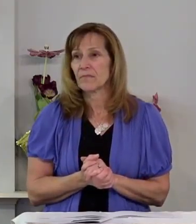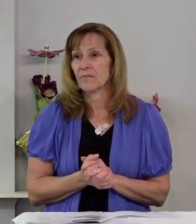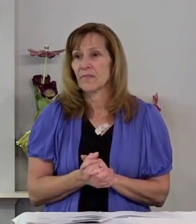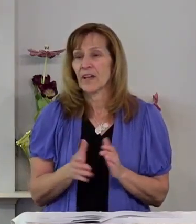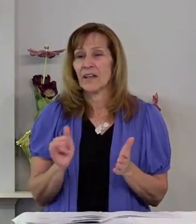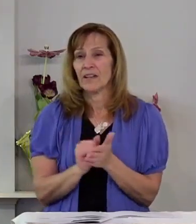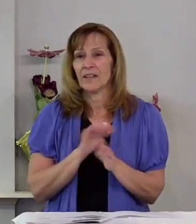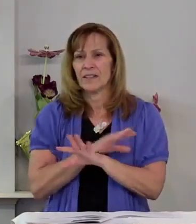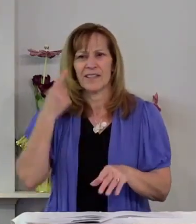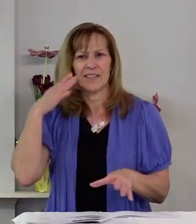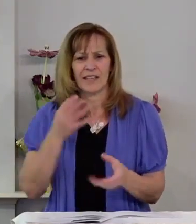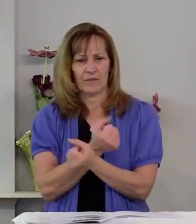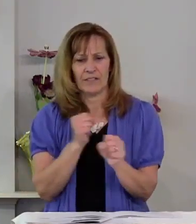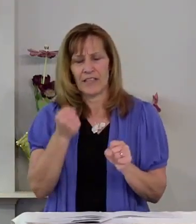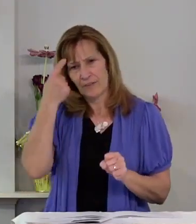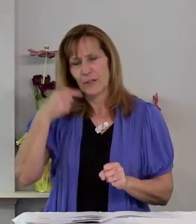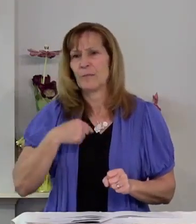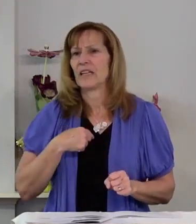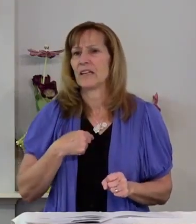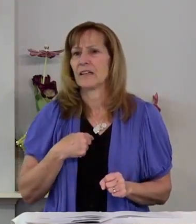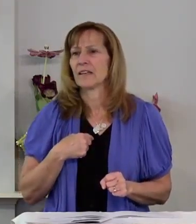That doesn't sound safe to me.